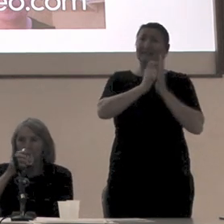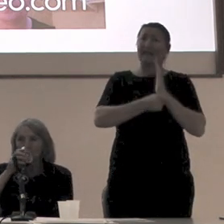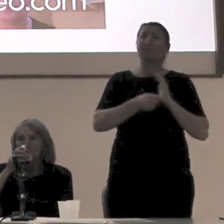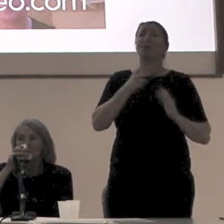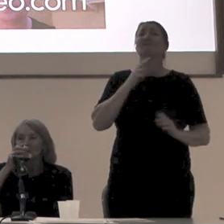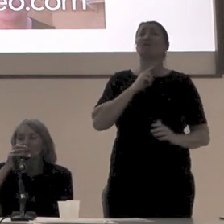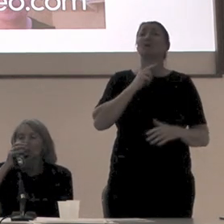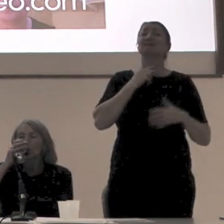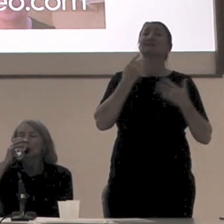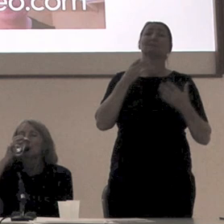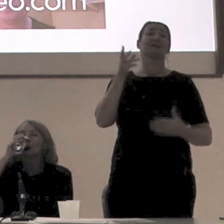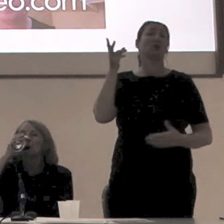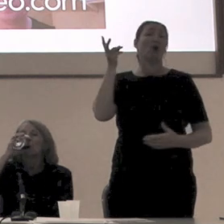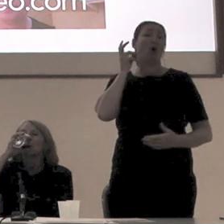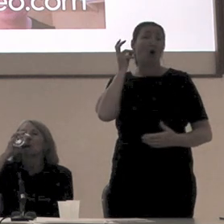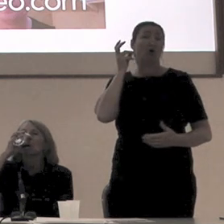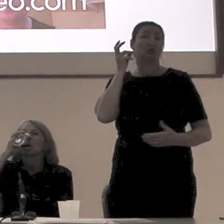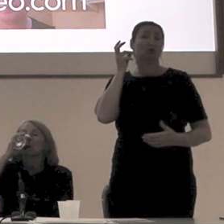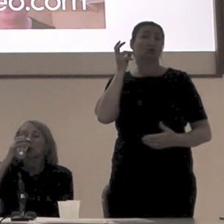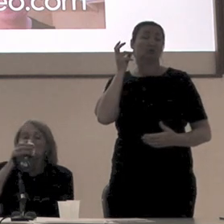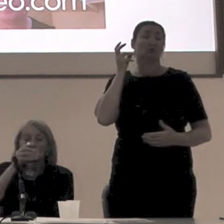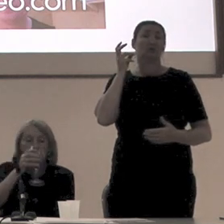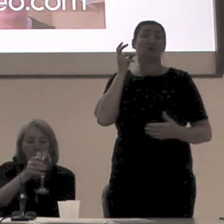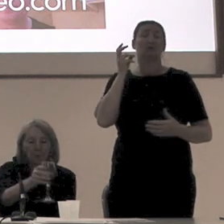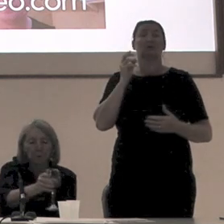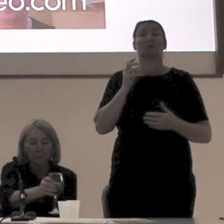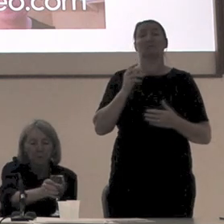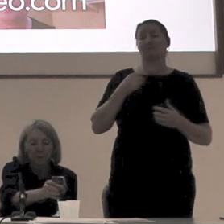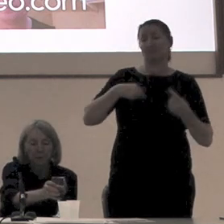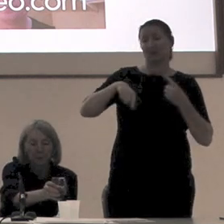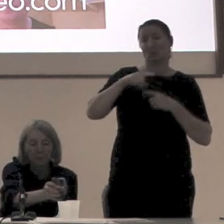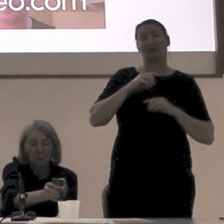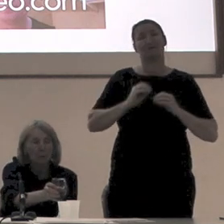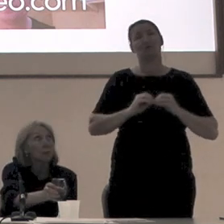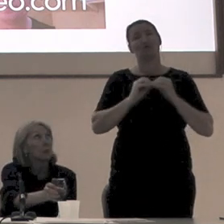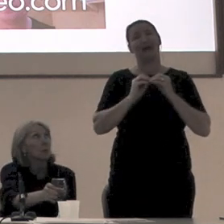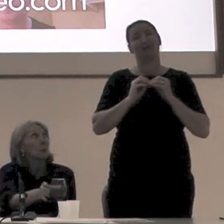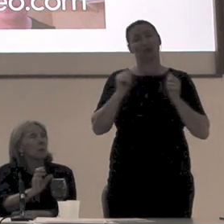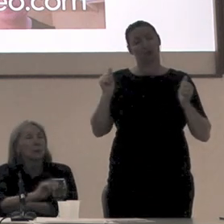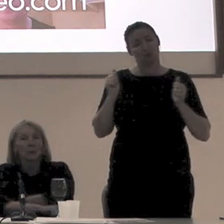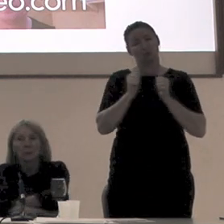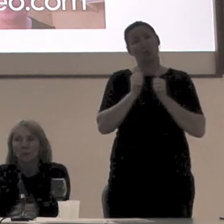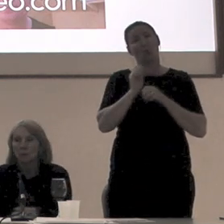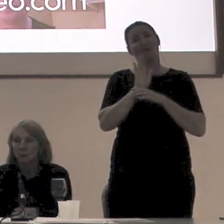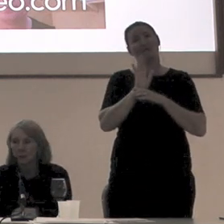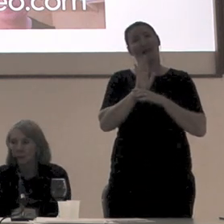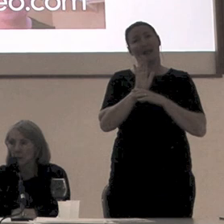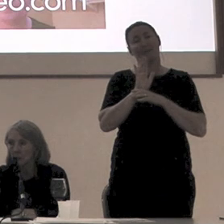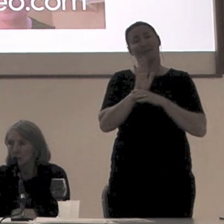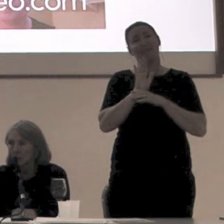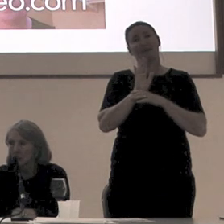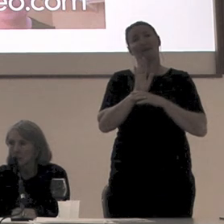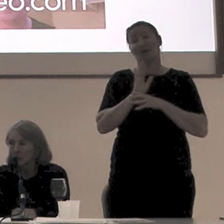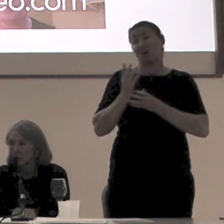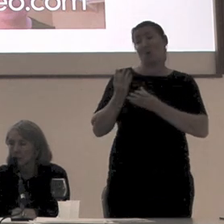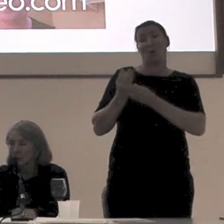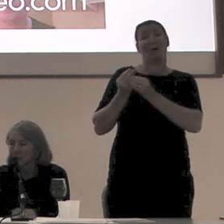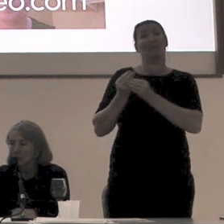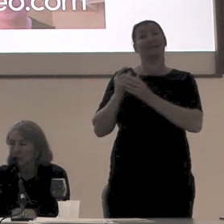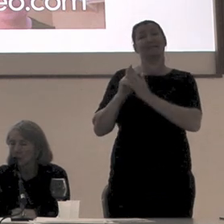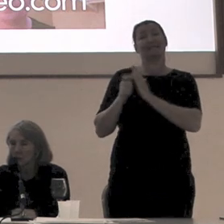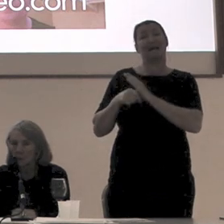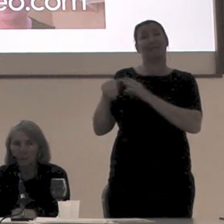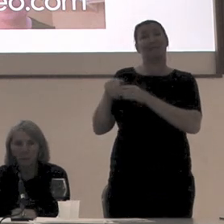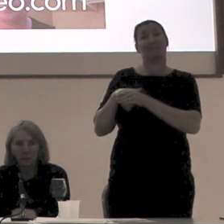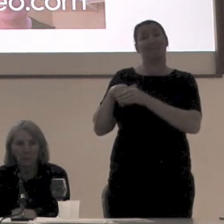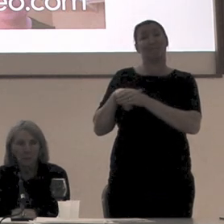union and beyond. We have produced a short film this term with our disabled members, where